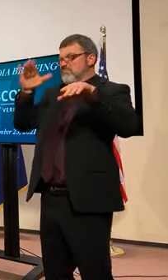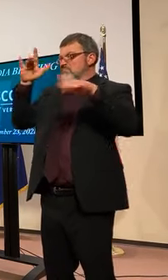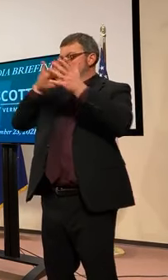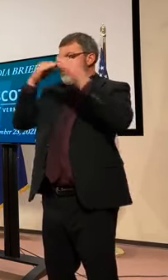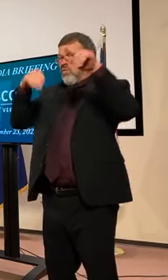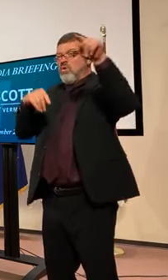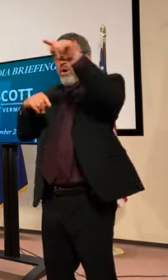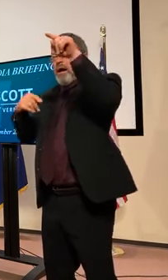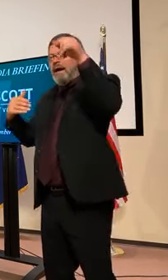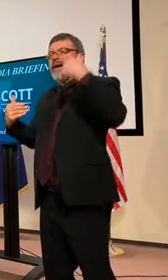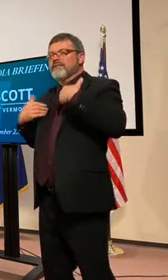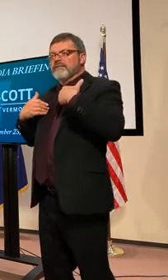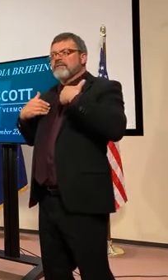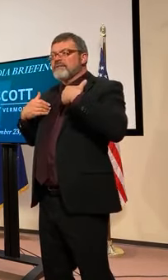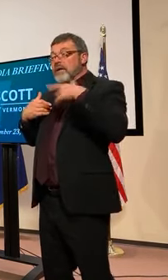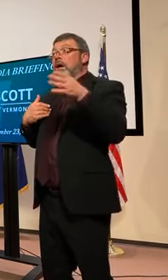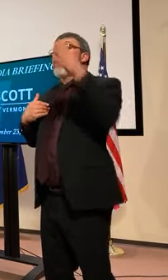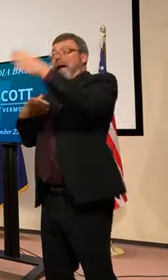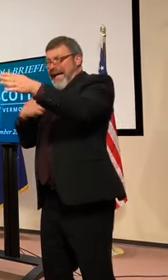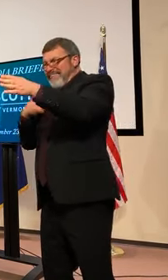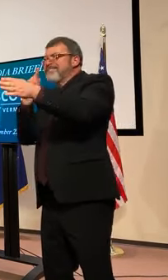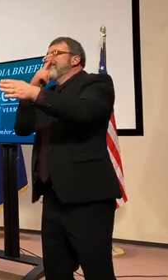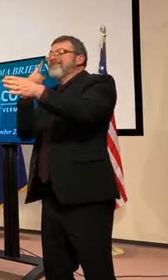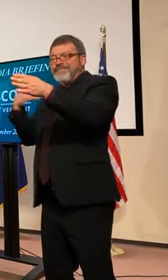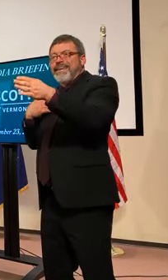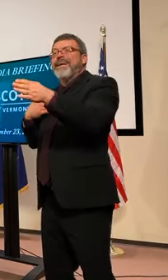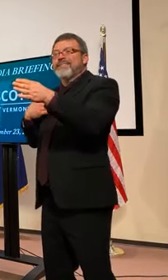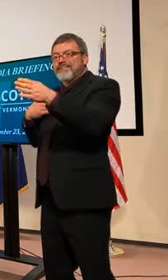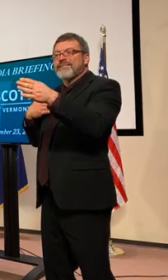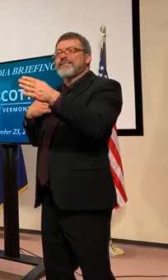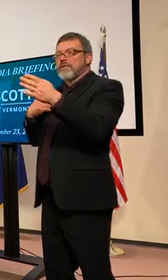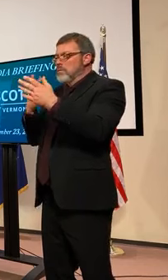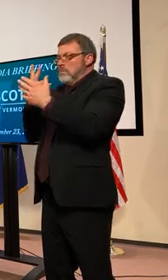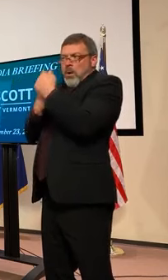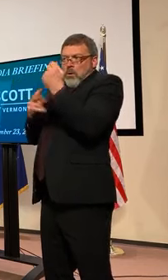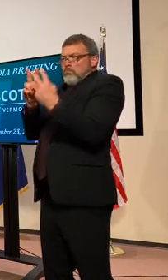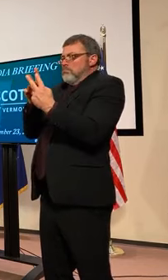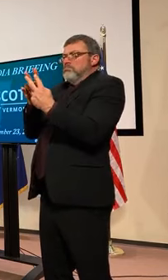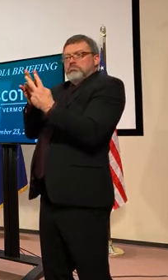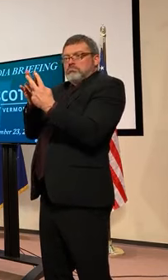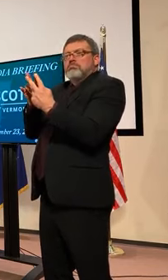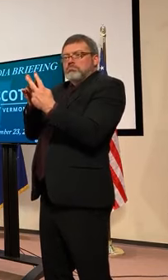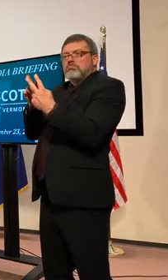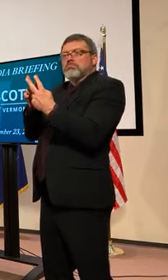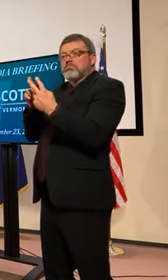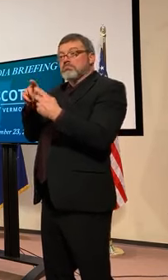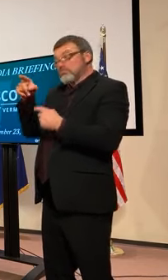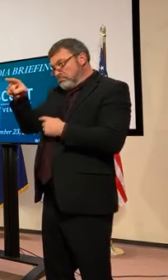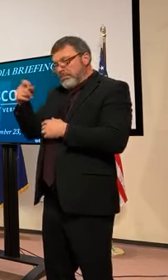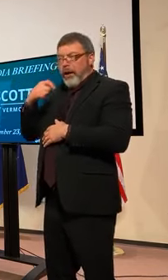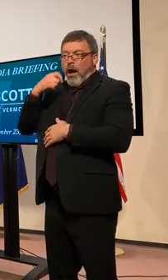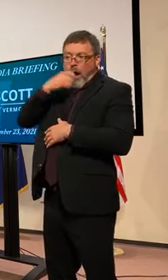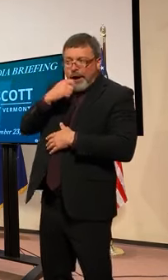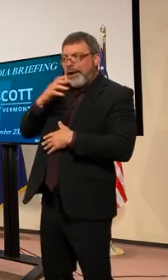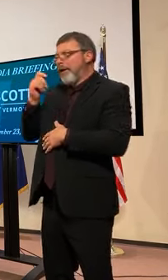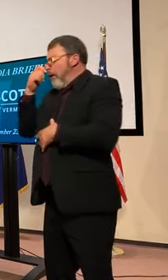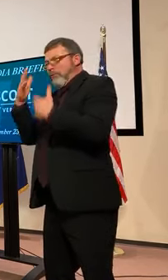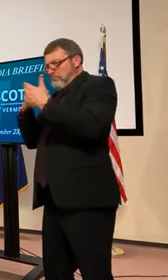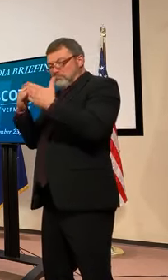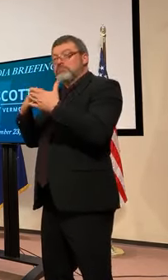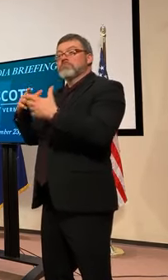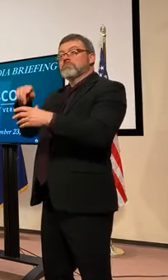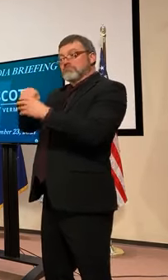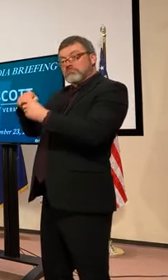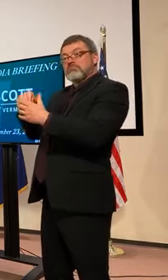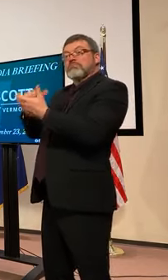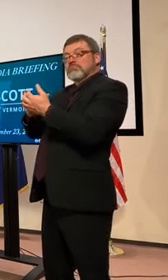What you do is you get a test kit, you swab yourself, you put your swab into a vial, and then that